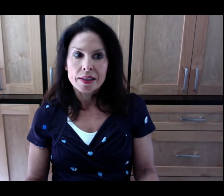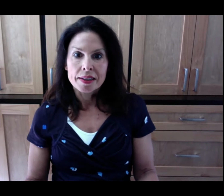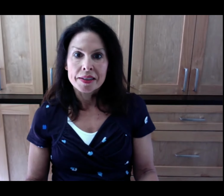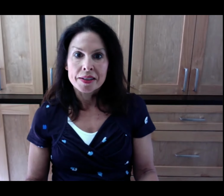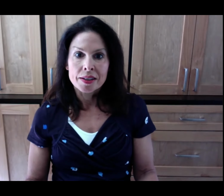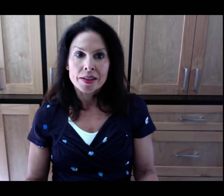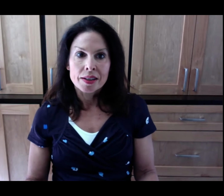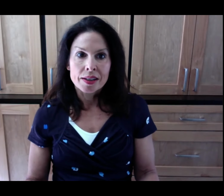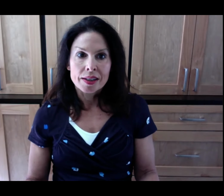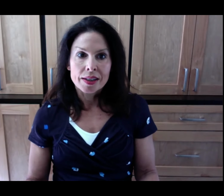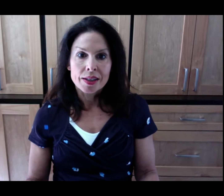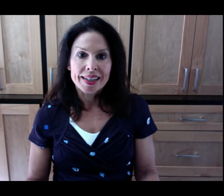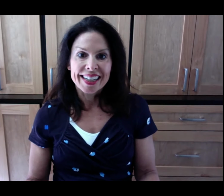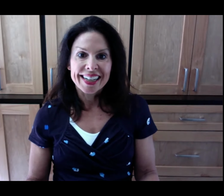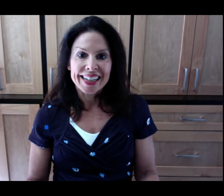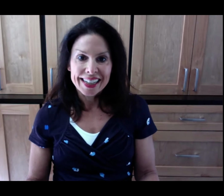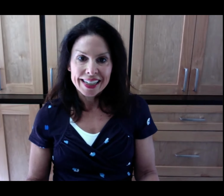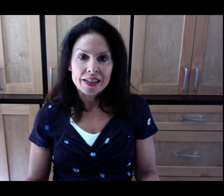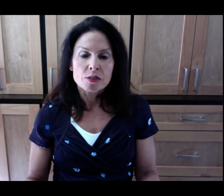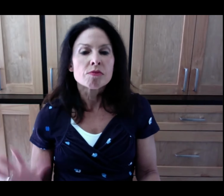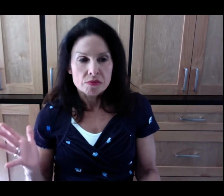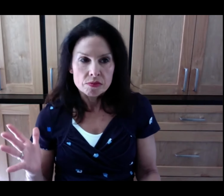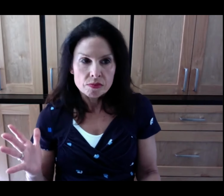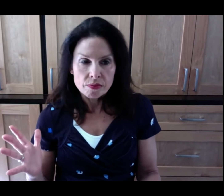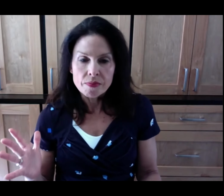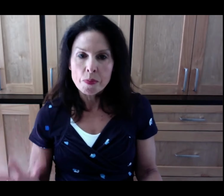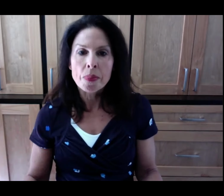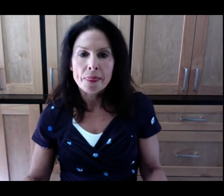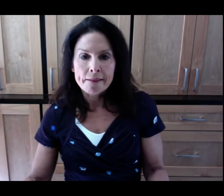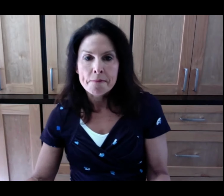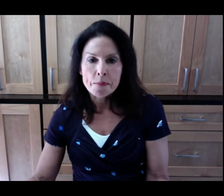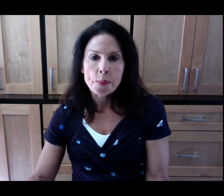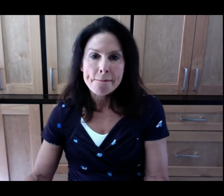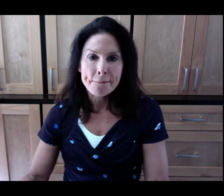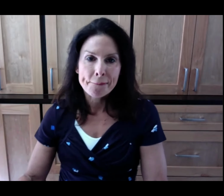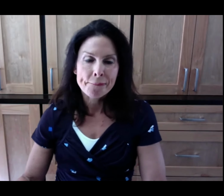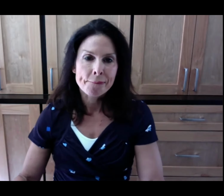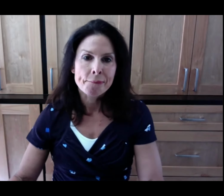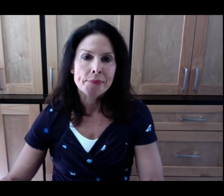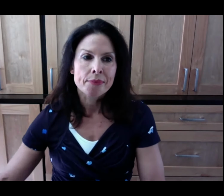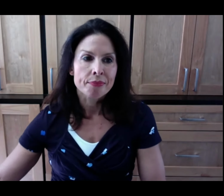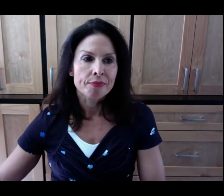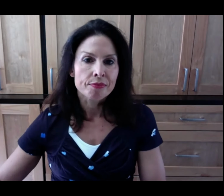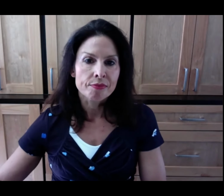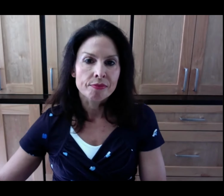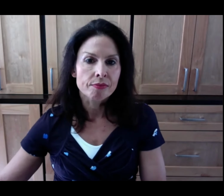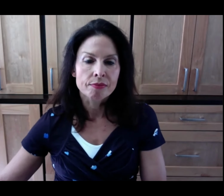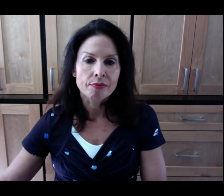Rufus says, I have 0, but well, I've used GIFs before. I use GIFs that I pulled from the internet.